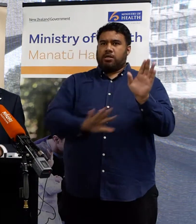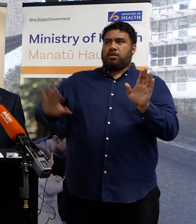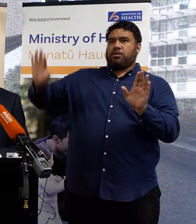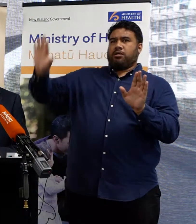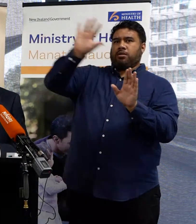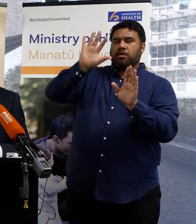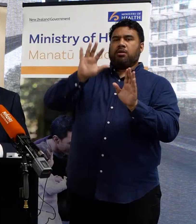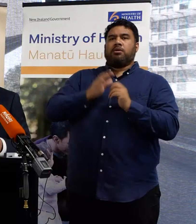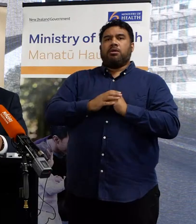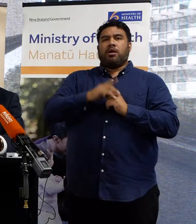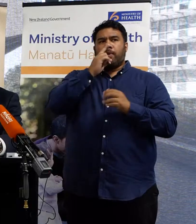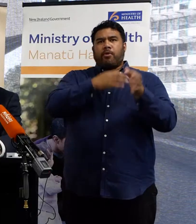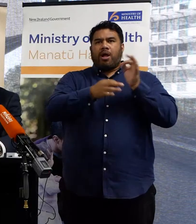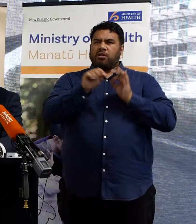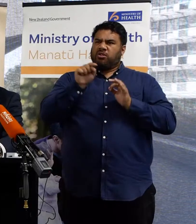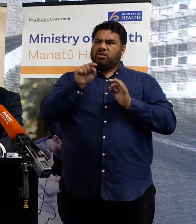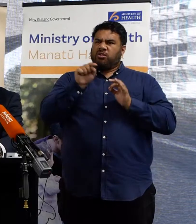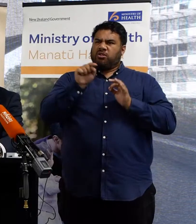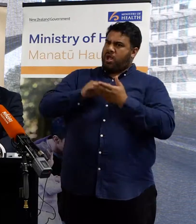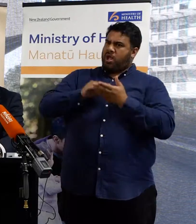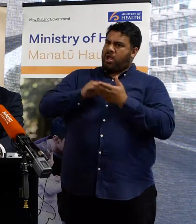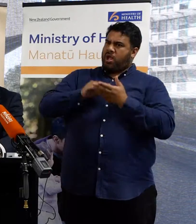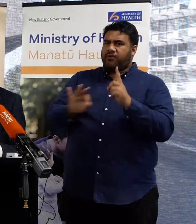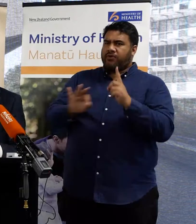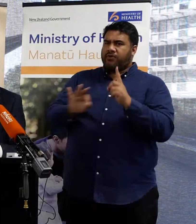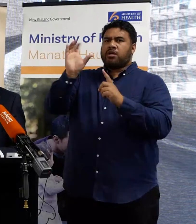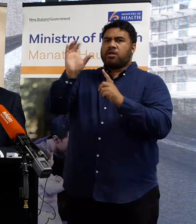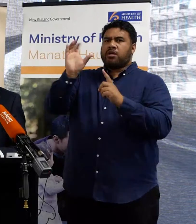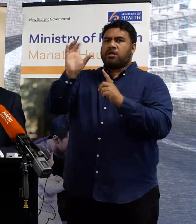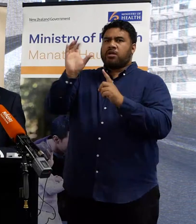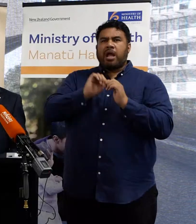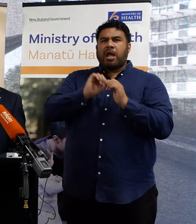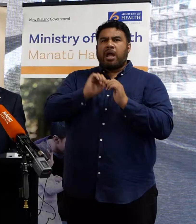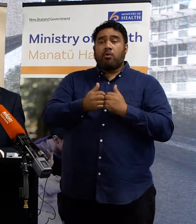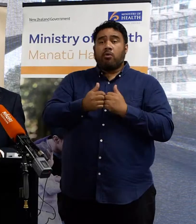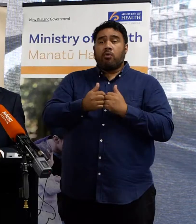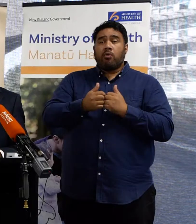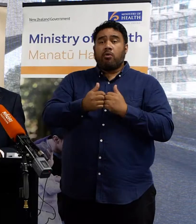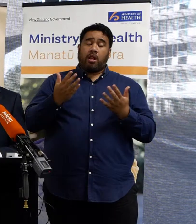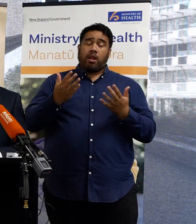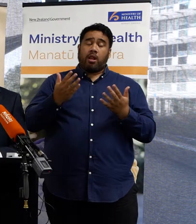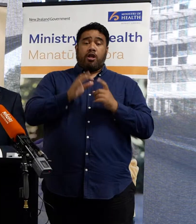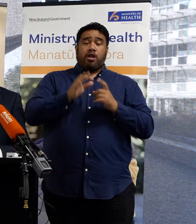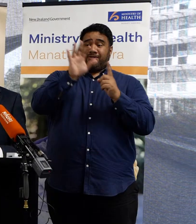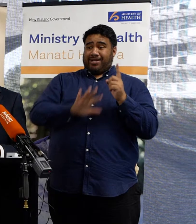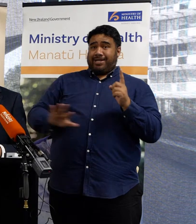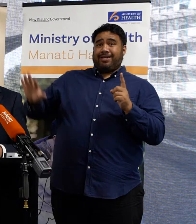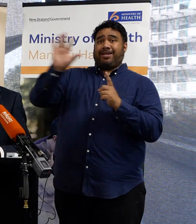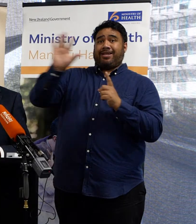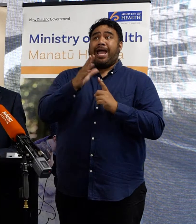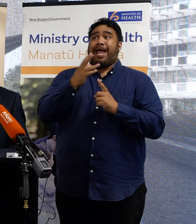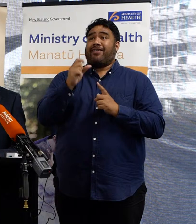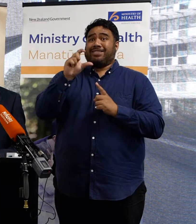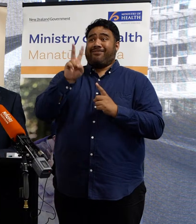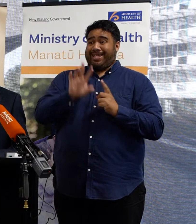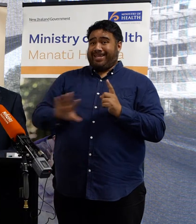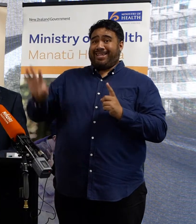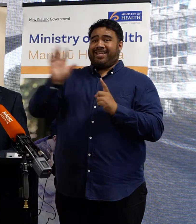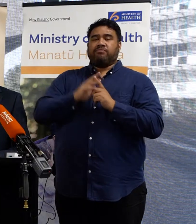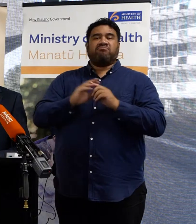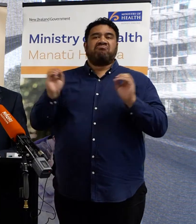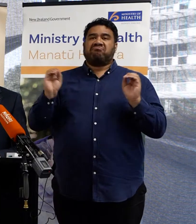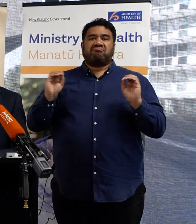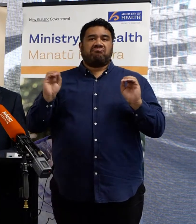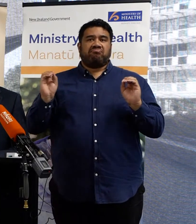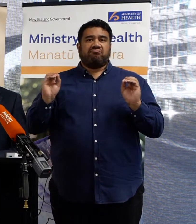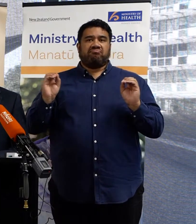questions about what we're doing to support the Pacific. And the first point is that there are no confirmed cases of COVID-19 in the